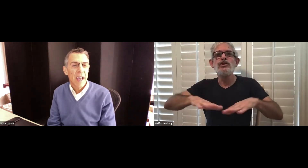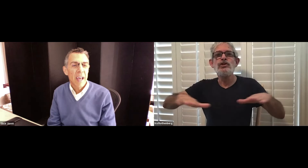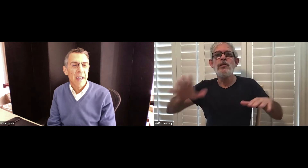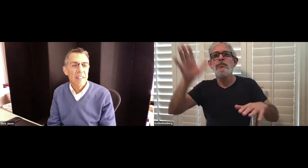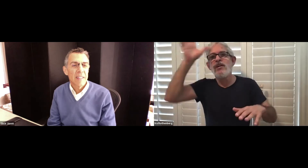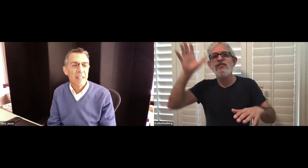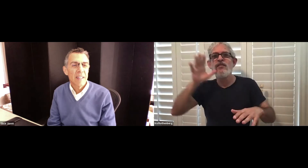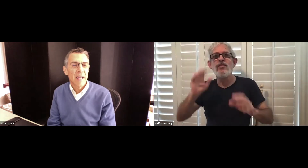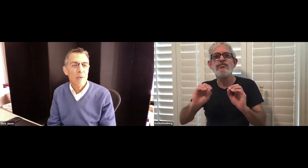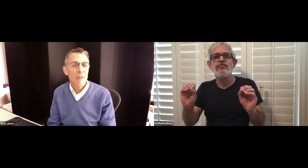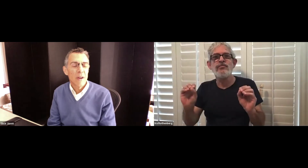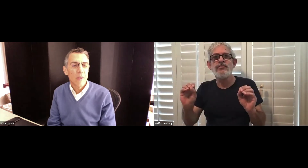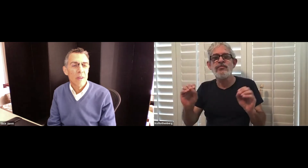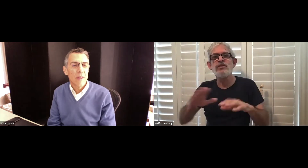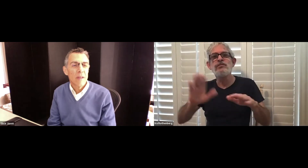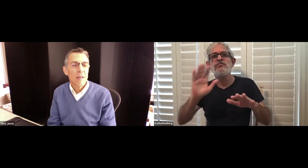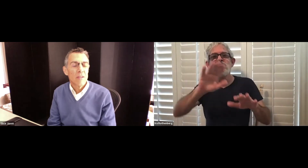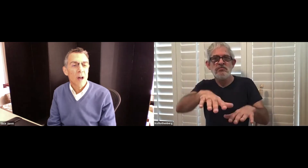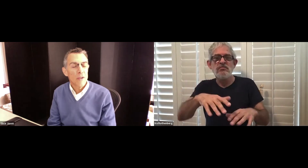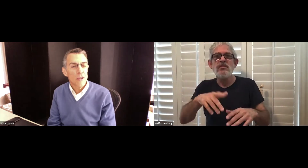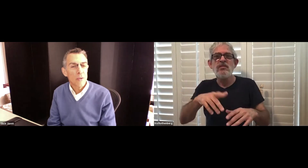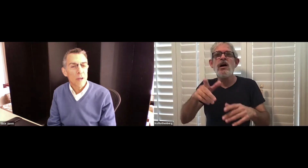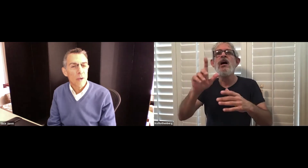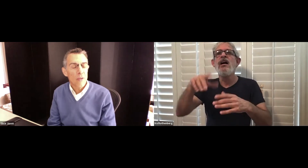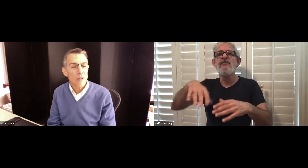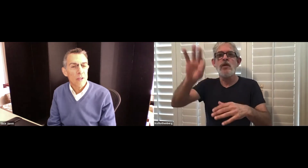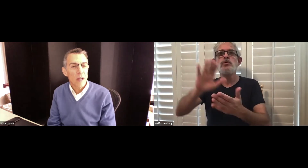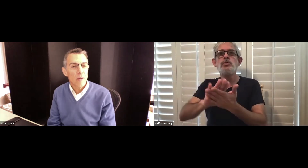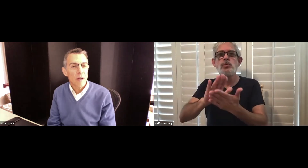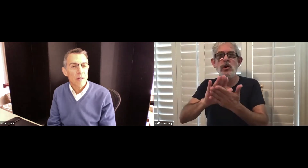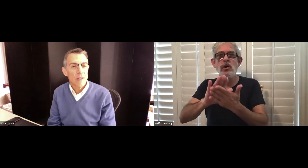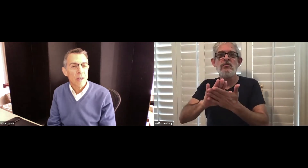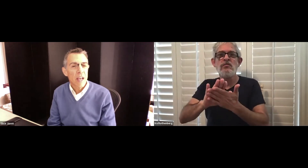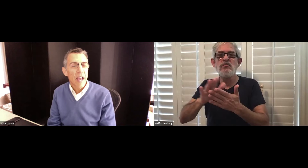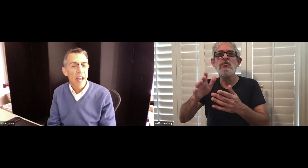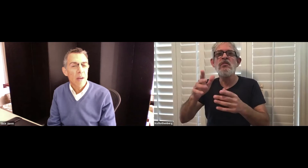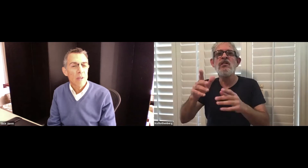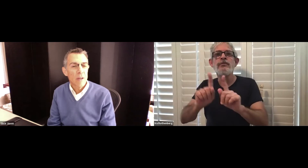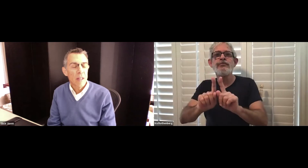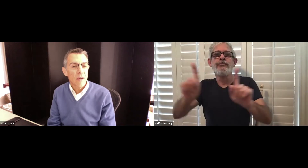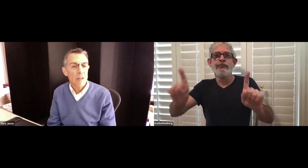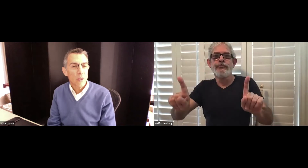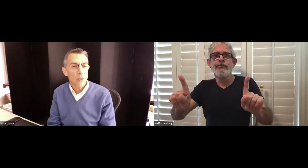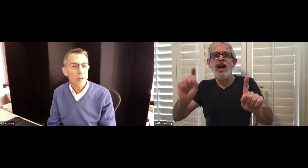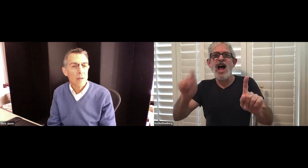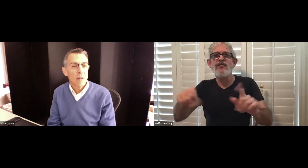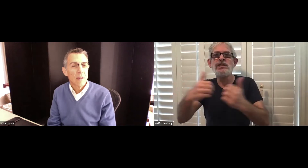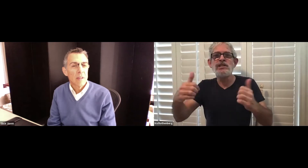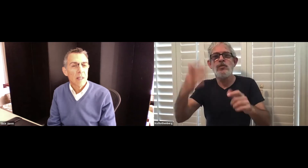and they were there with other children, other orphans who had no parents. And it was there that they found a school. Of course,